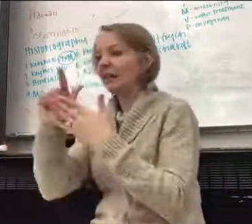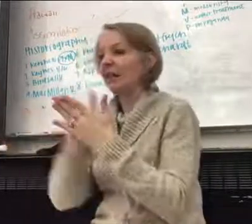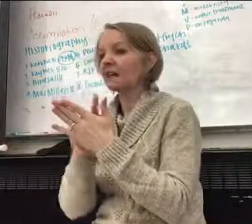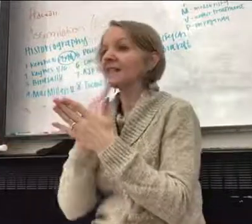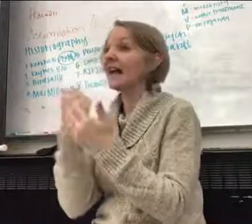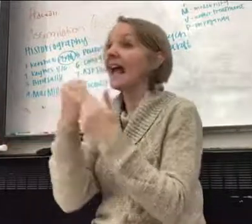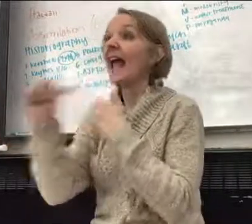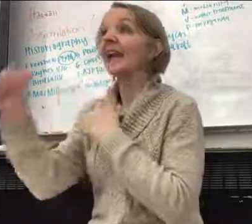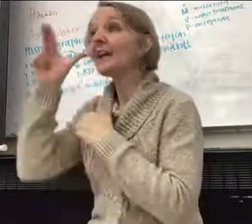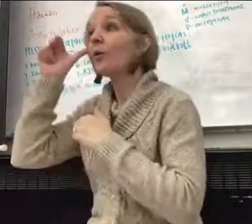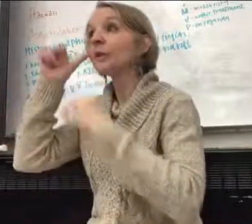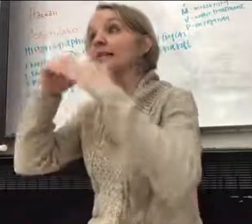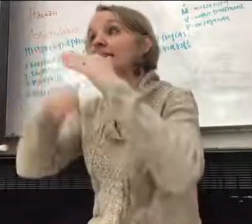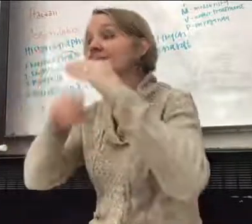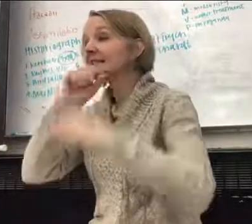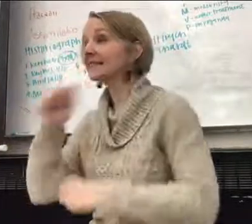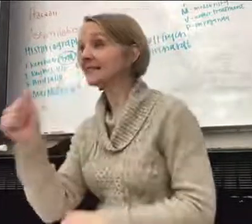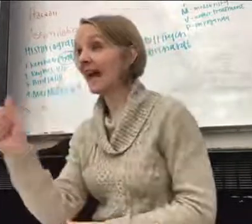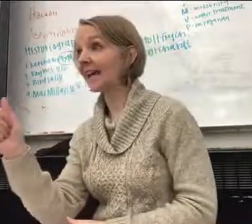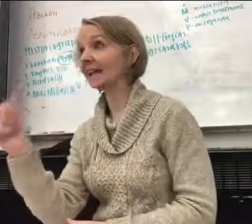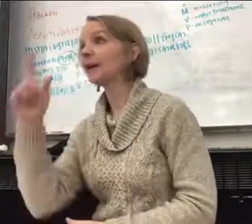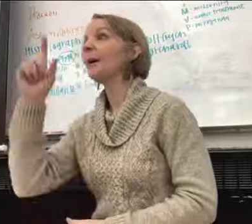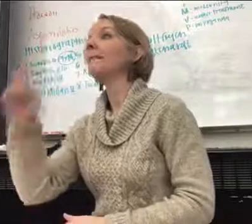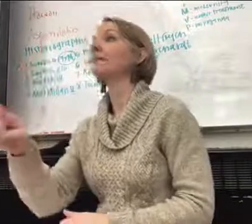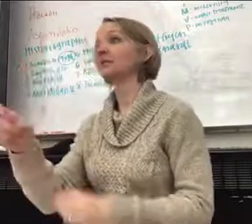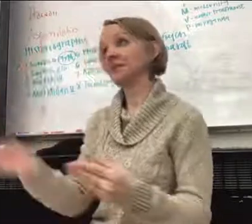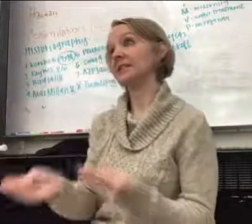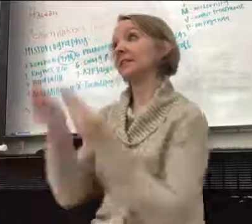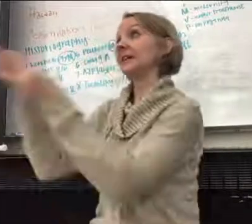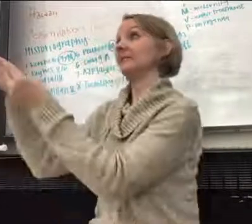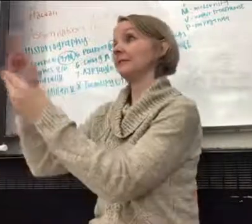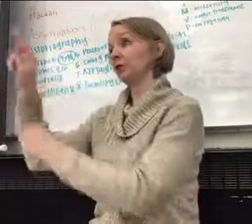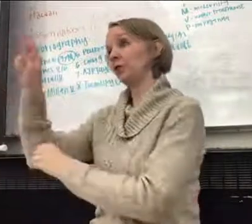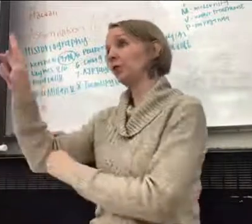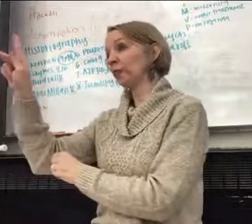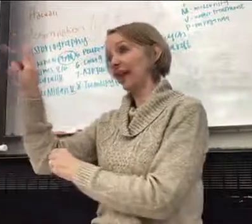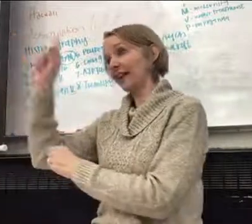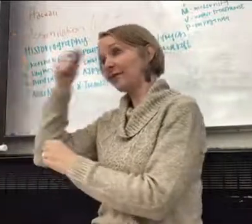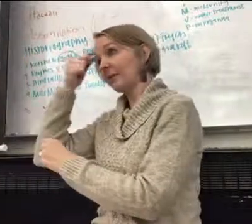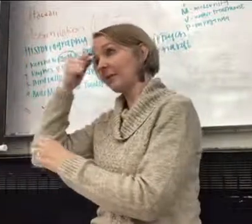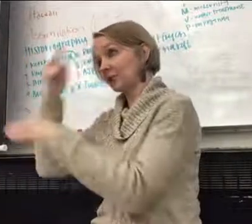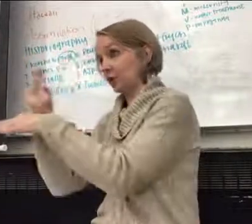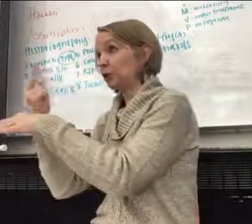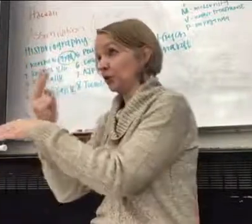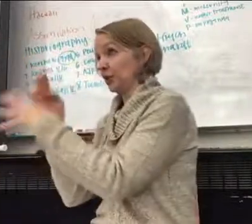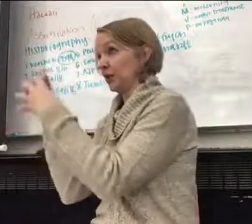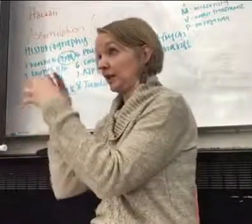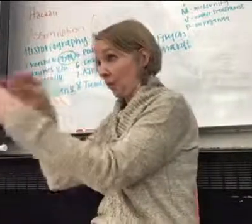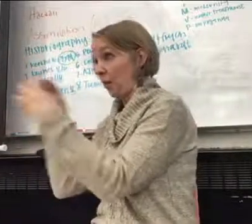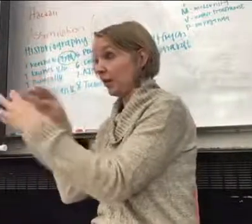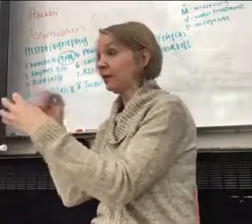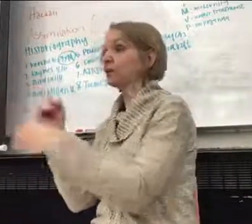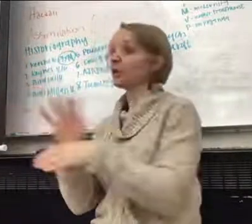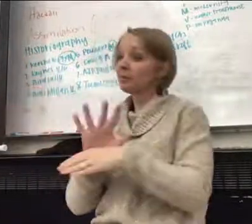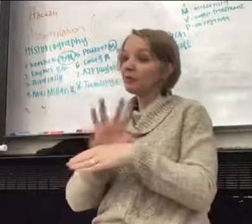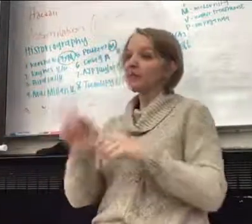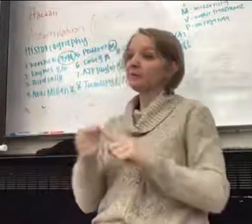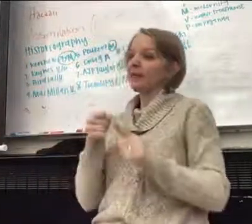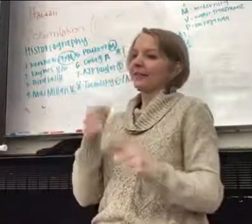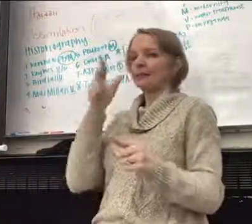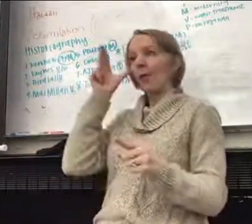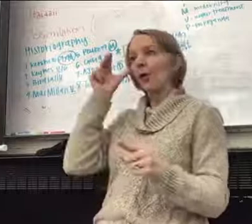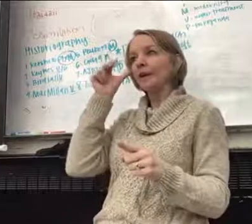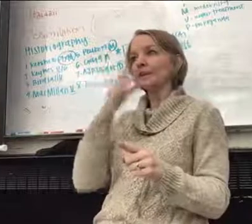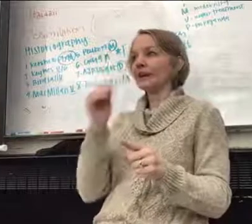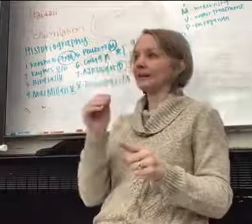any horse under the age of 10 must be given to the UK government for use in the war. So basically the movie is all about this horse and its journey